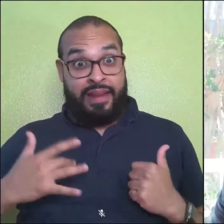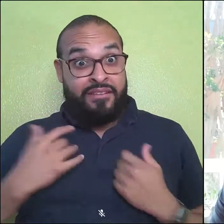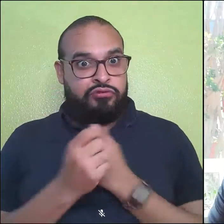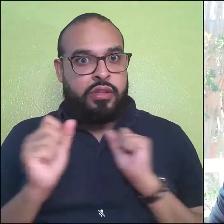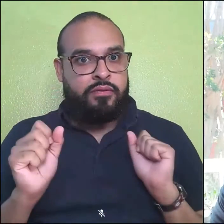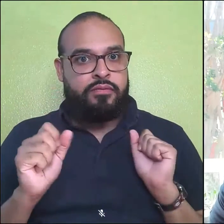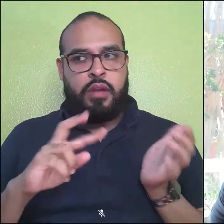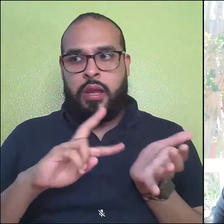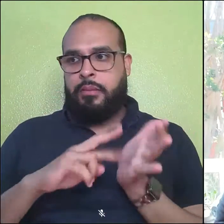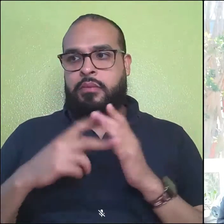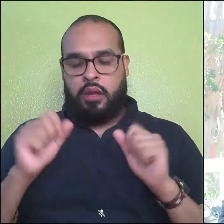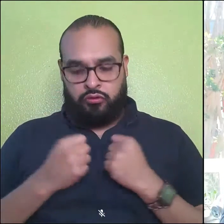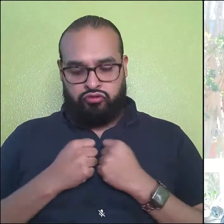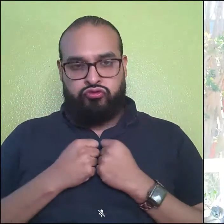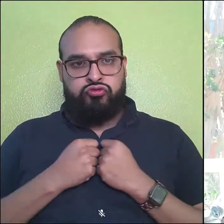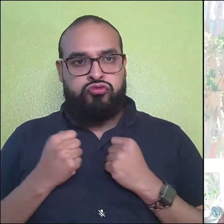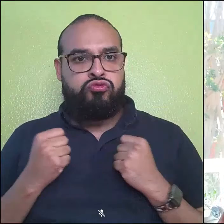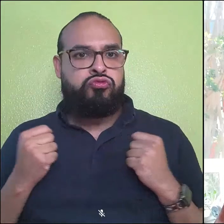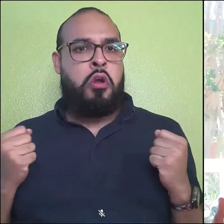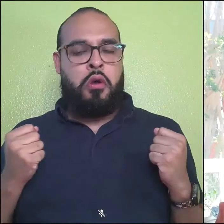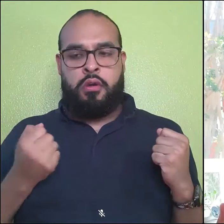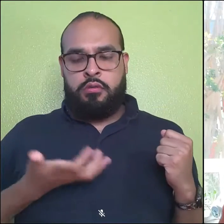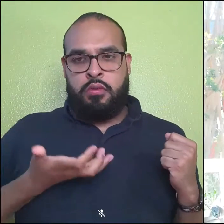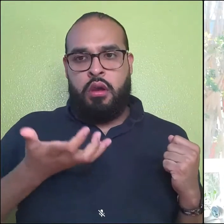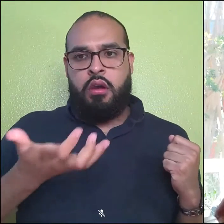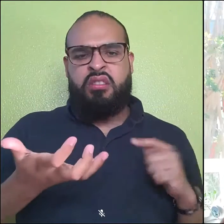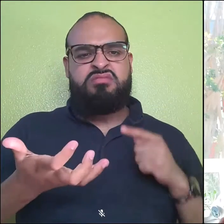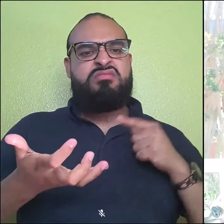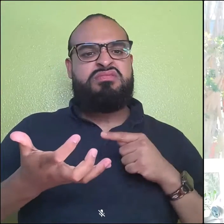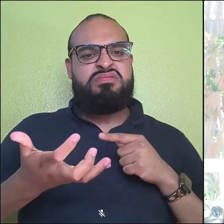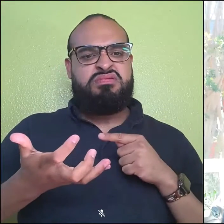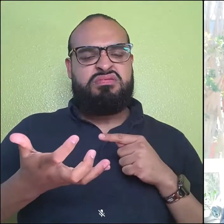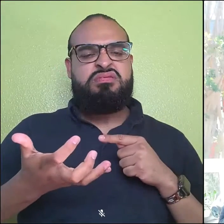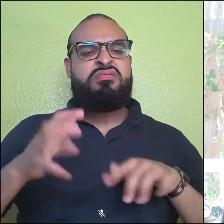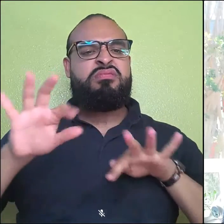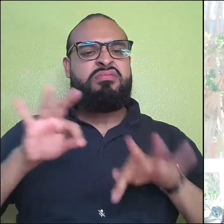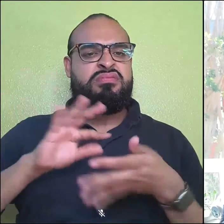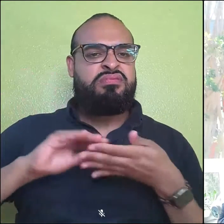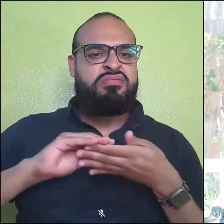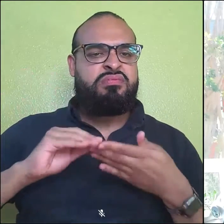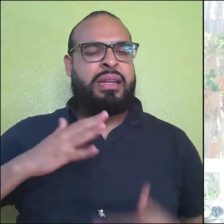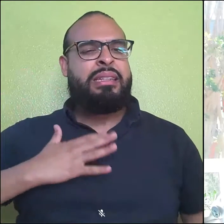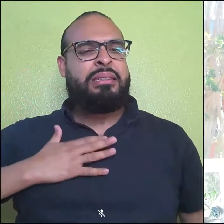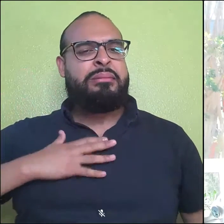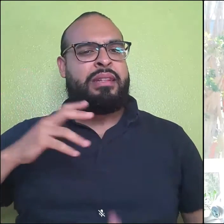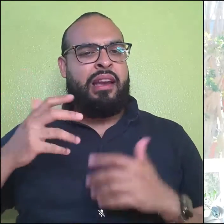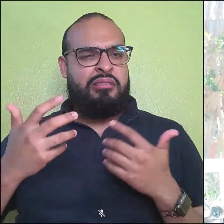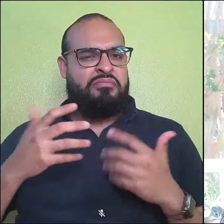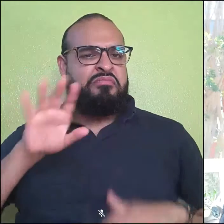out and really talk about the things that are challenging, and then also own my own power as a